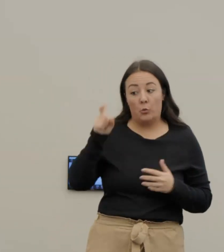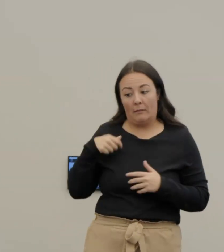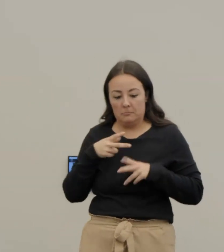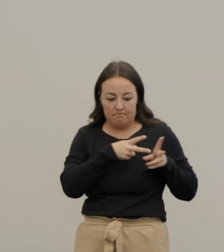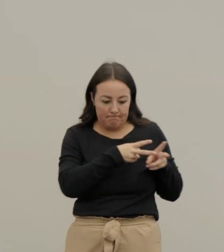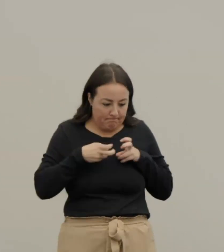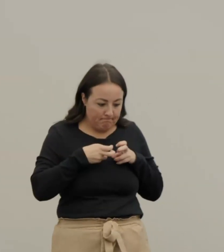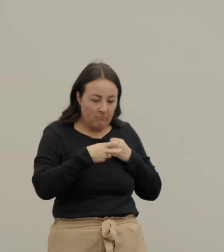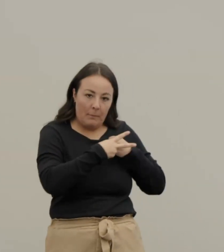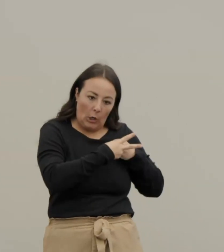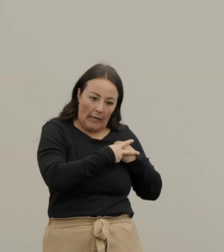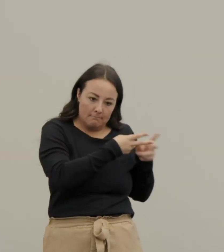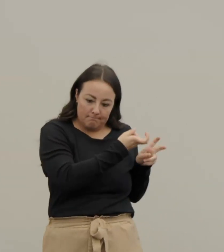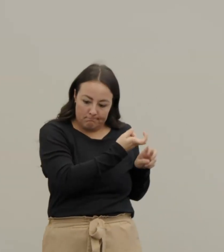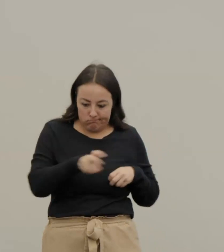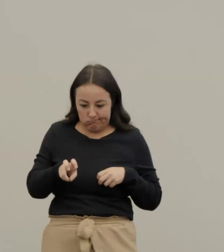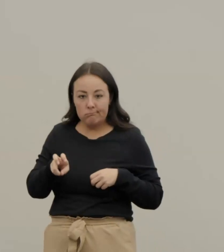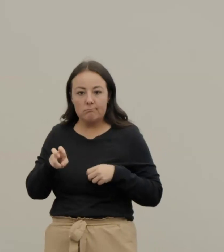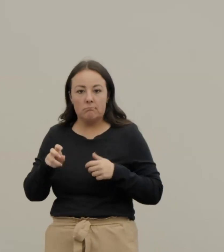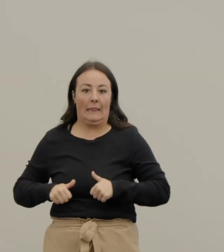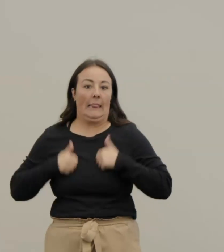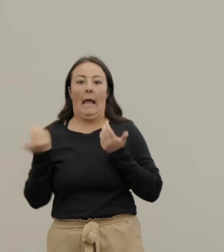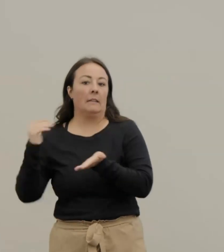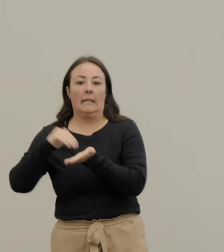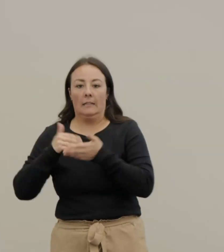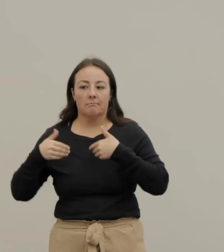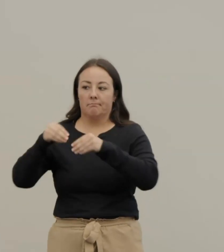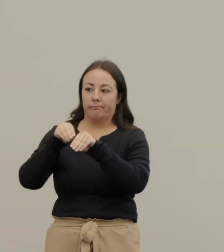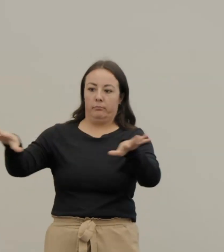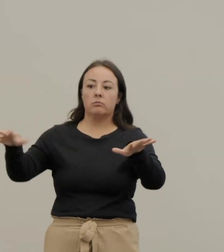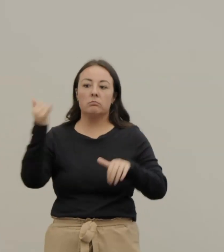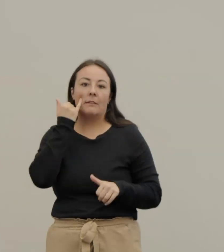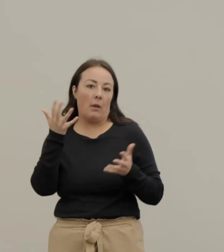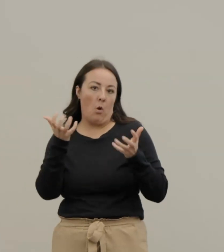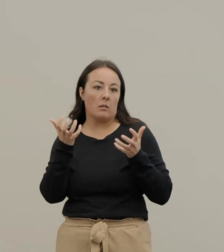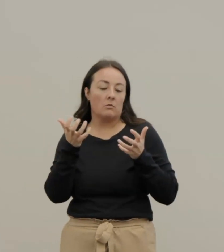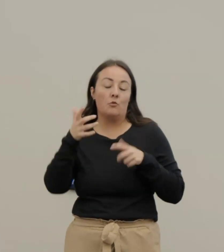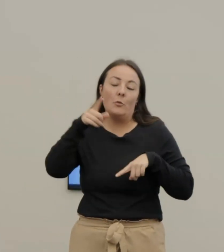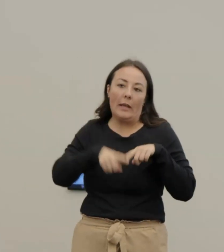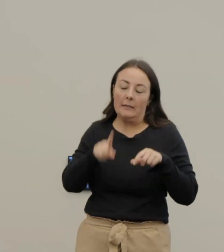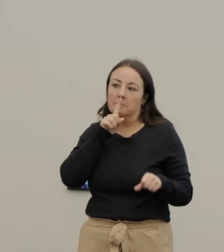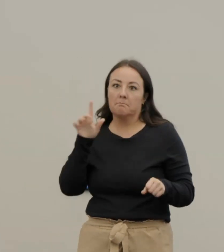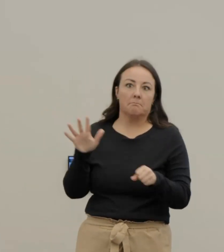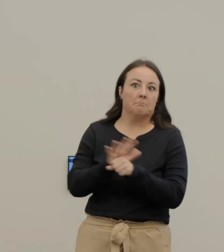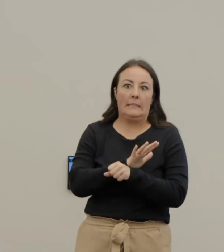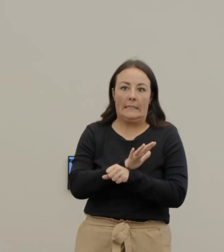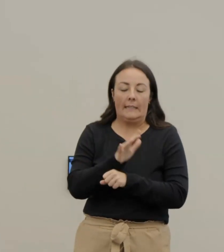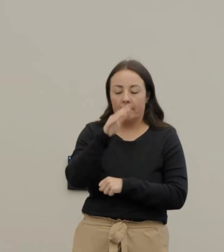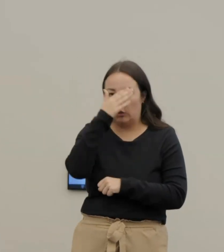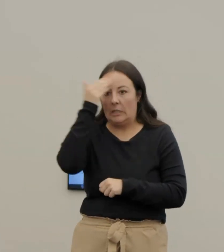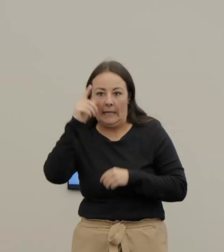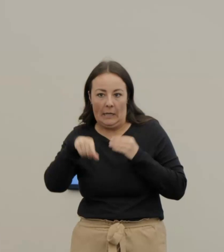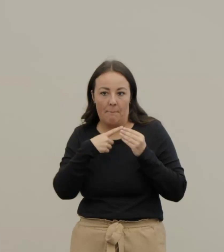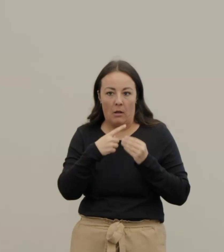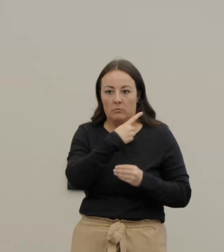archive, remediate it, and put it back out there for them. So can't totally forget about this.